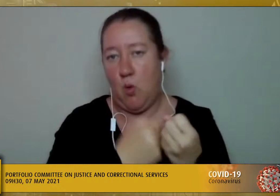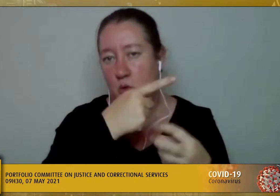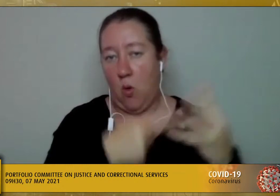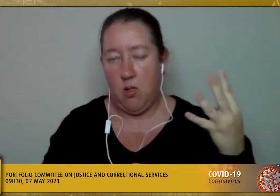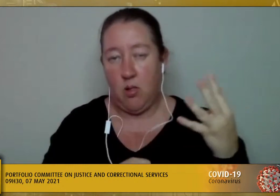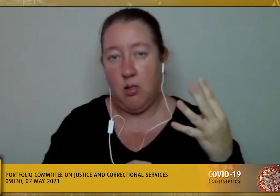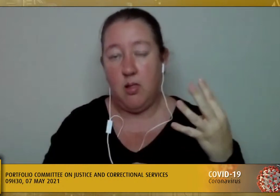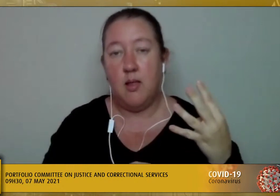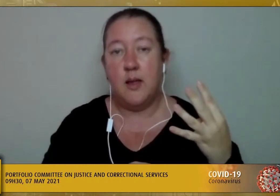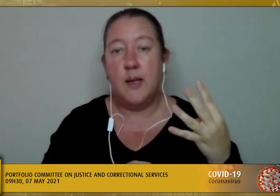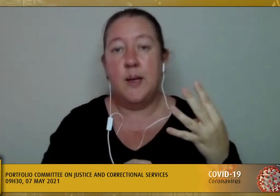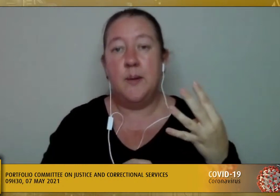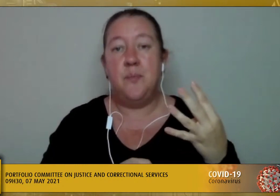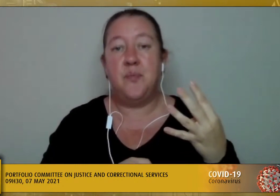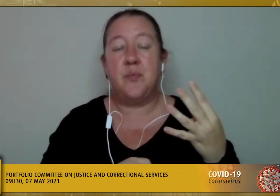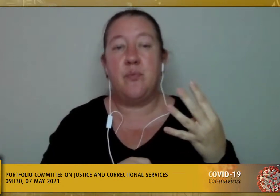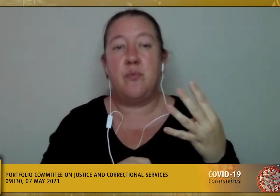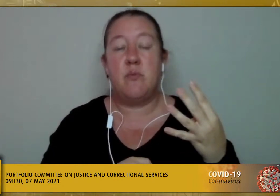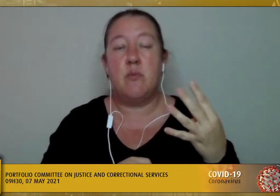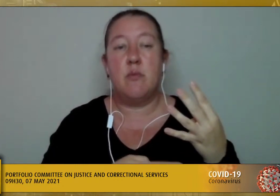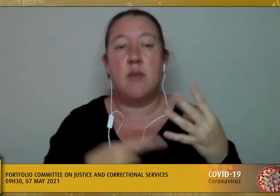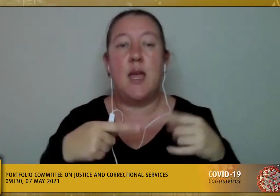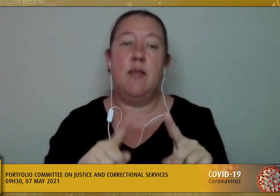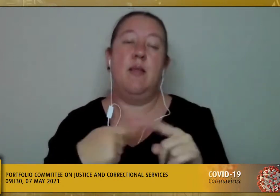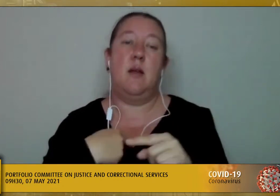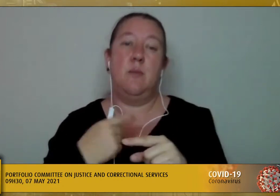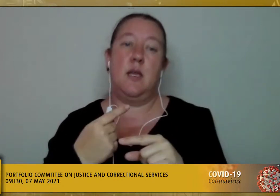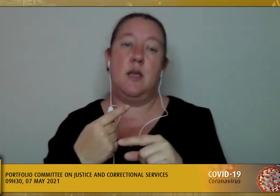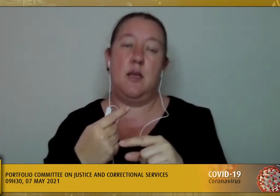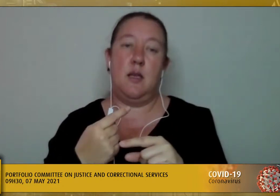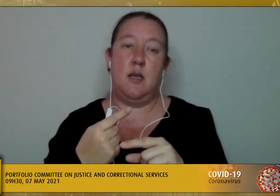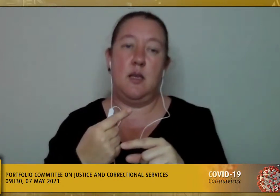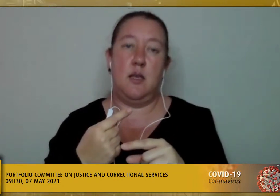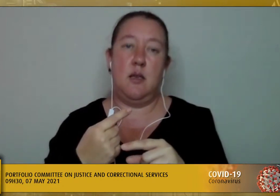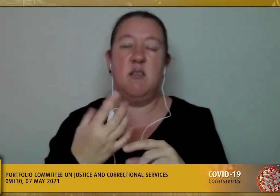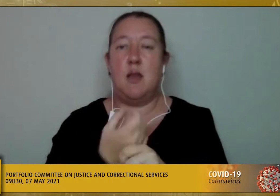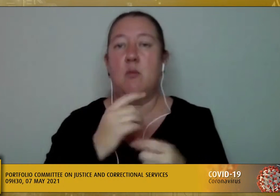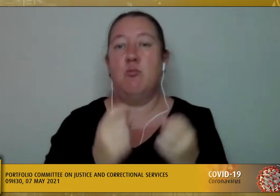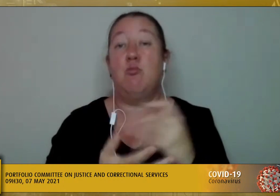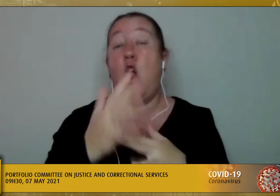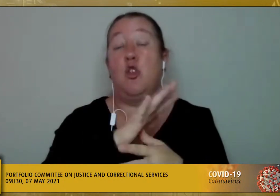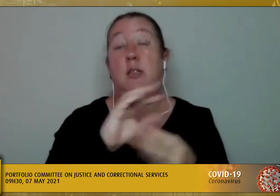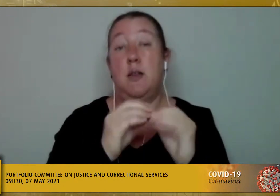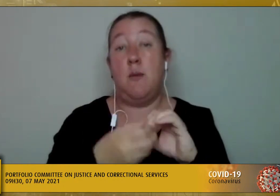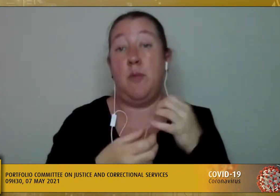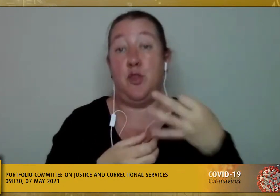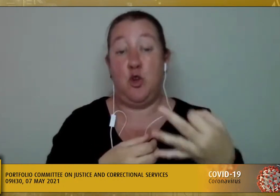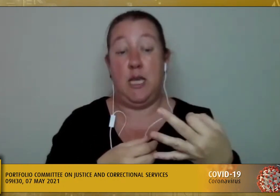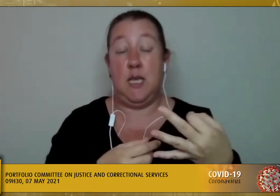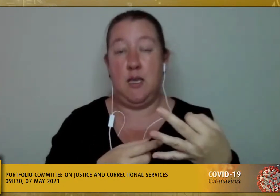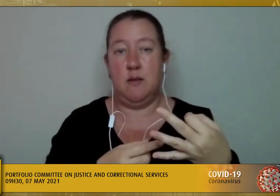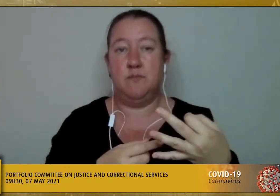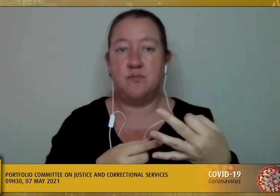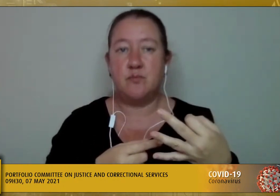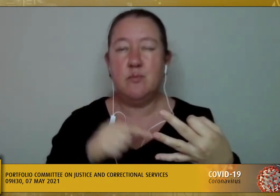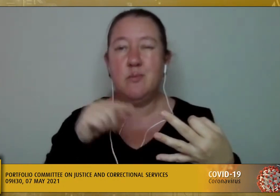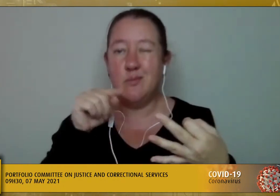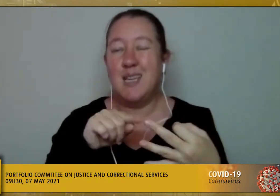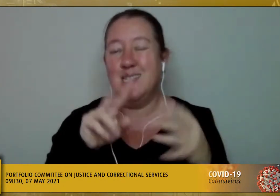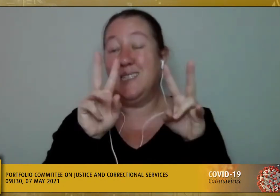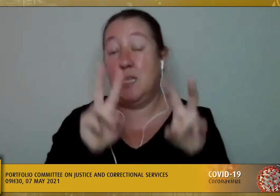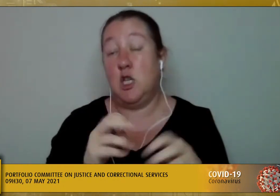them but let me take uh priority number three um which is an issue